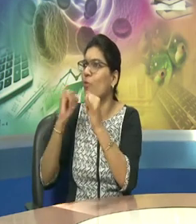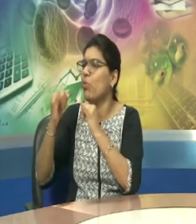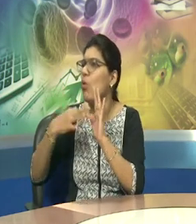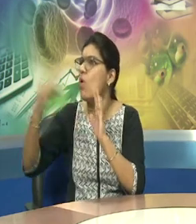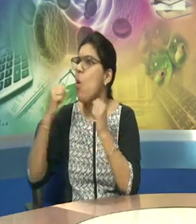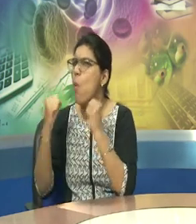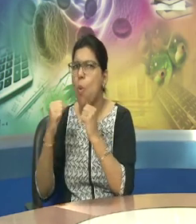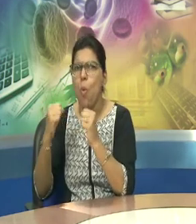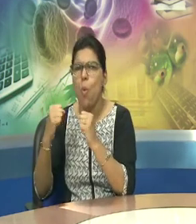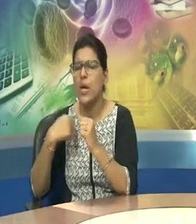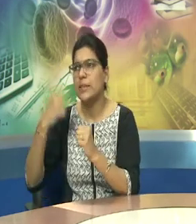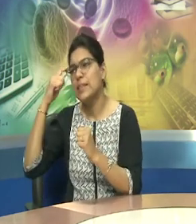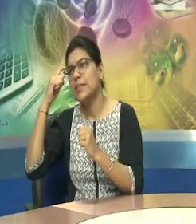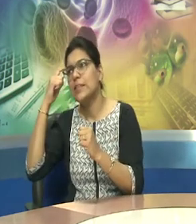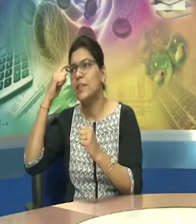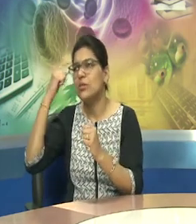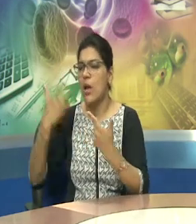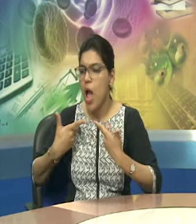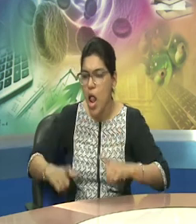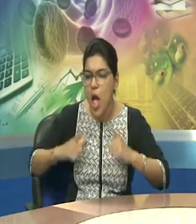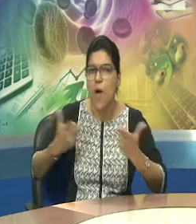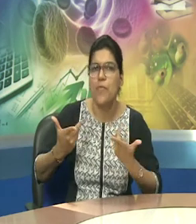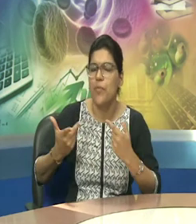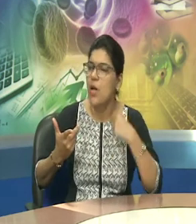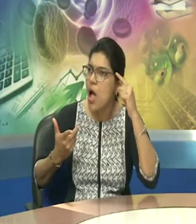imagination, creativity, and